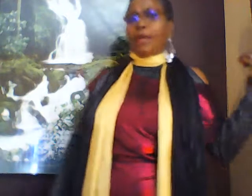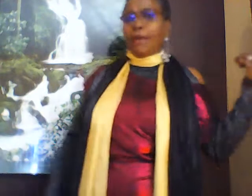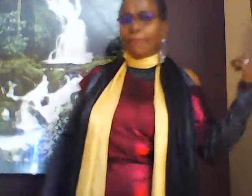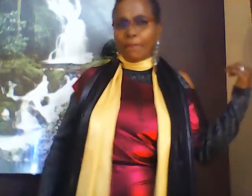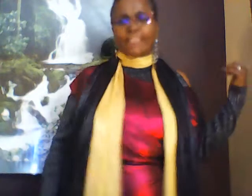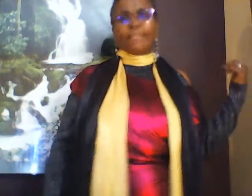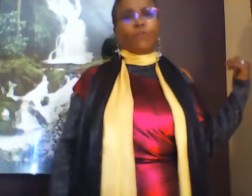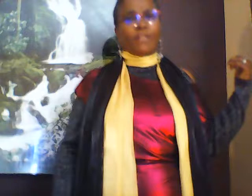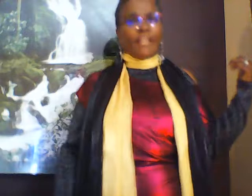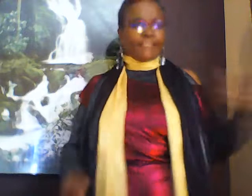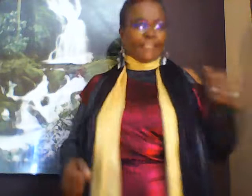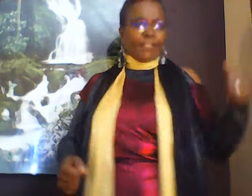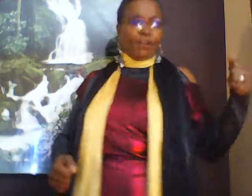My massive clot has triggered.